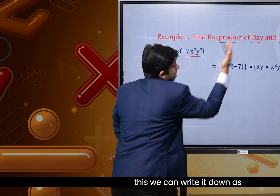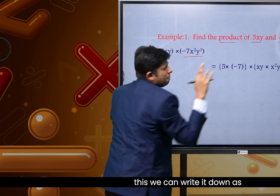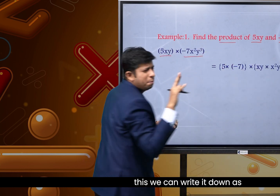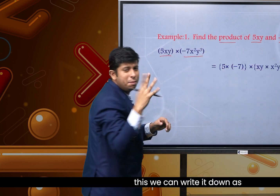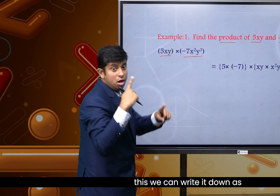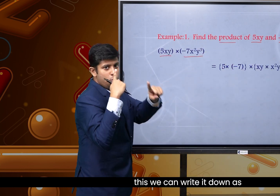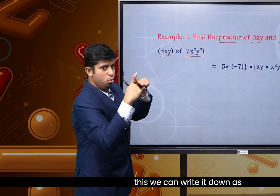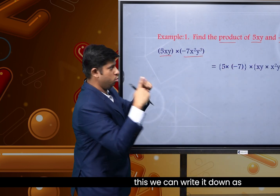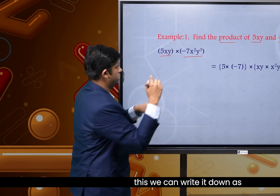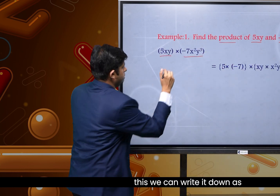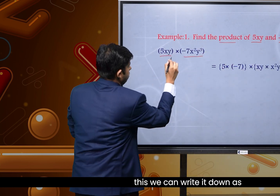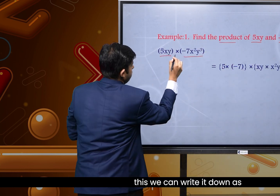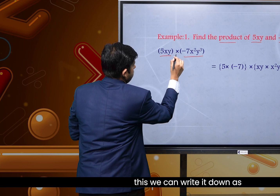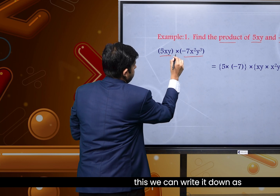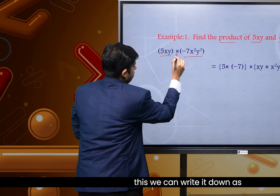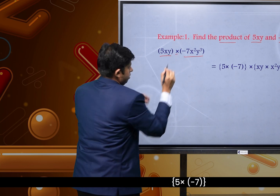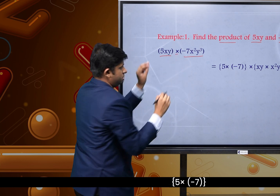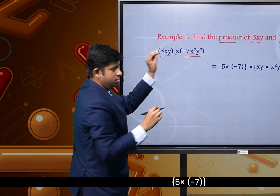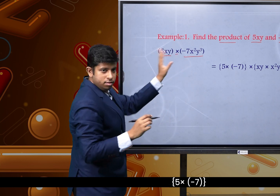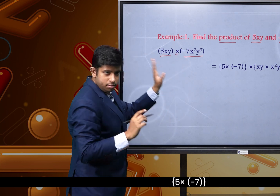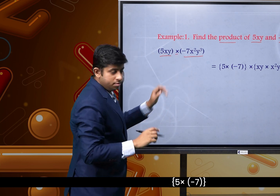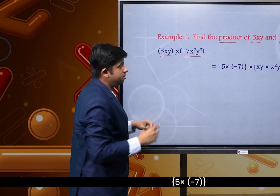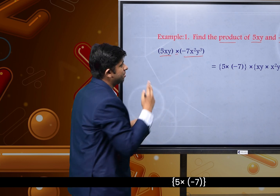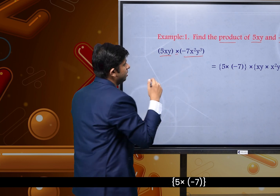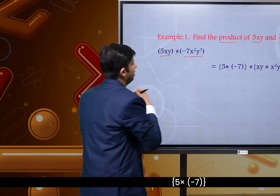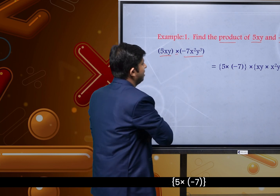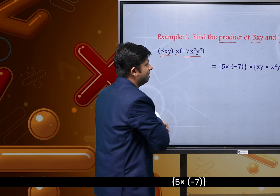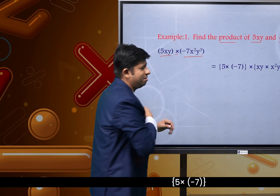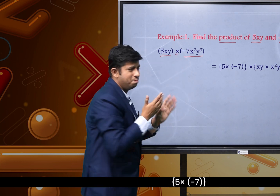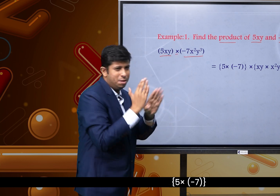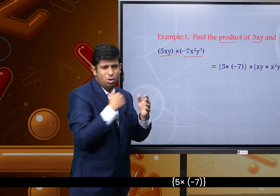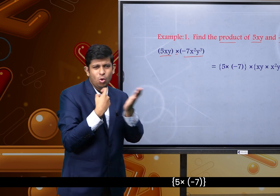This we can write it down as 5 into minus 7